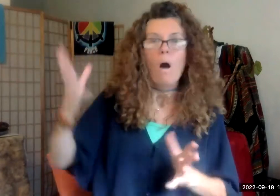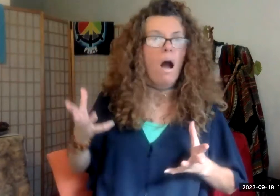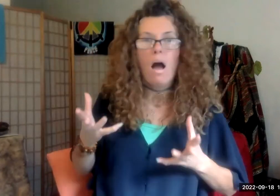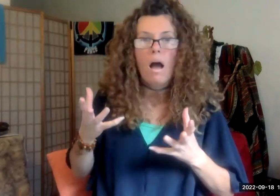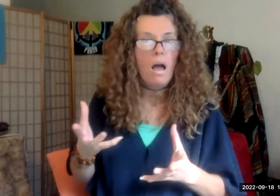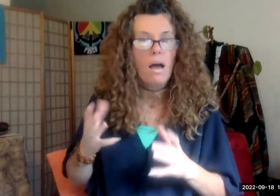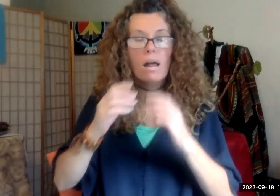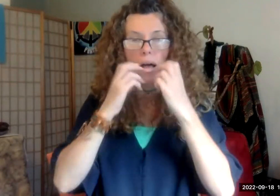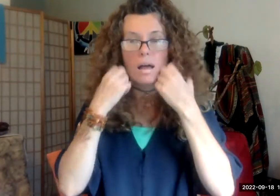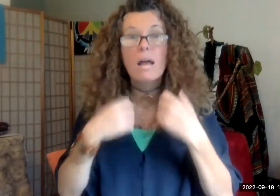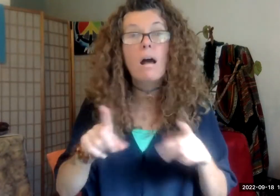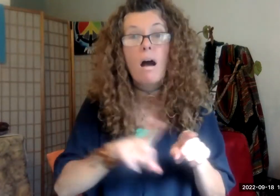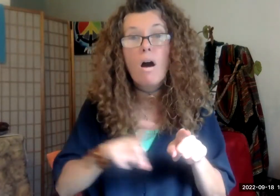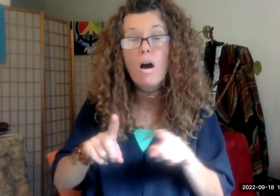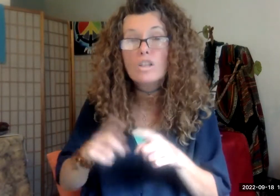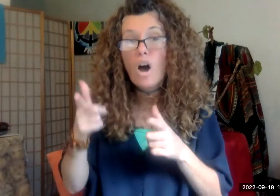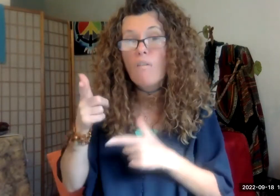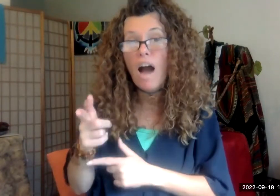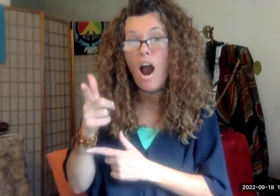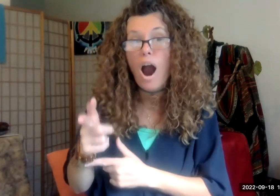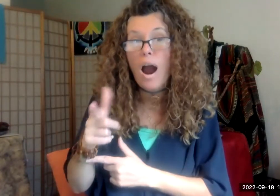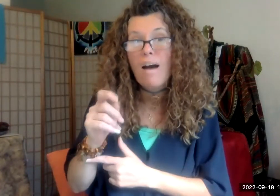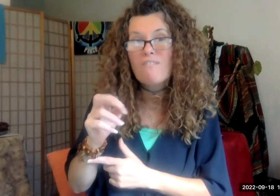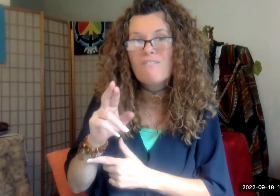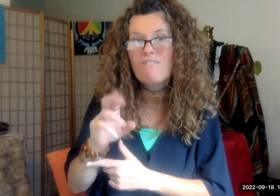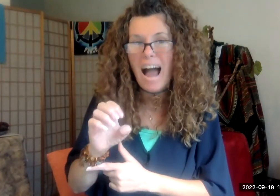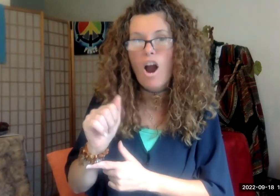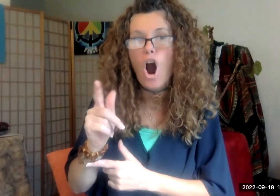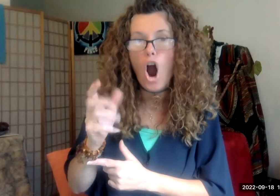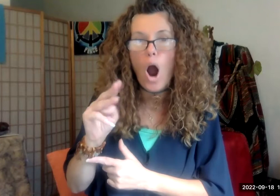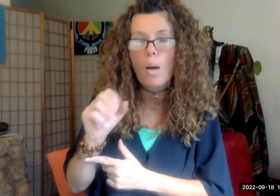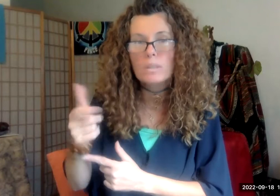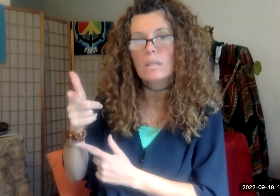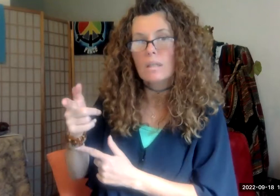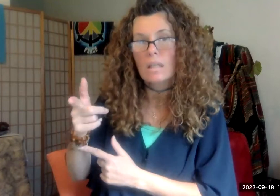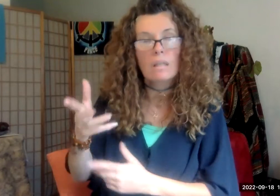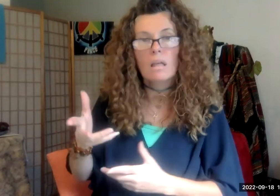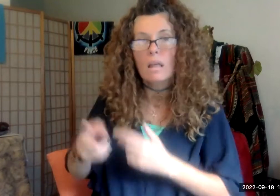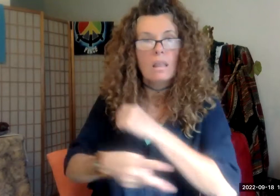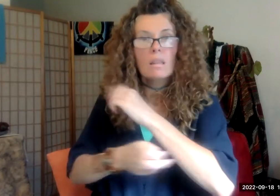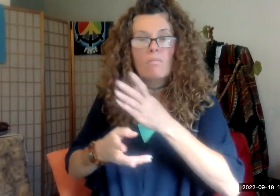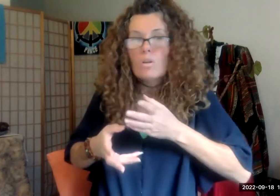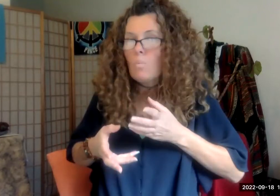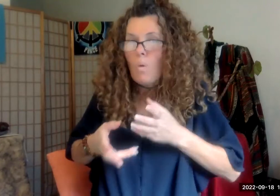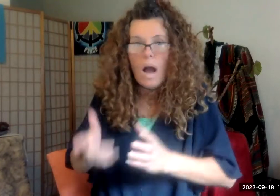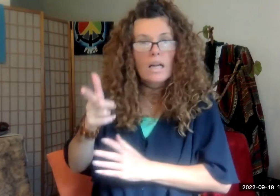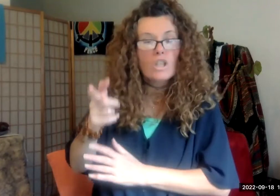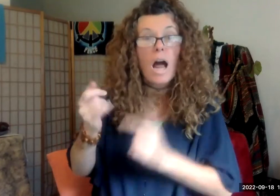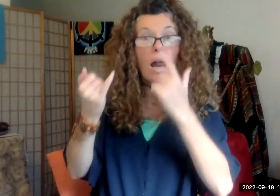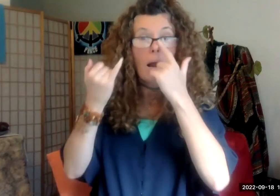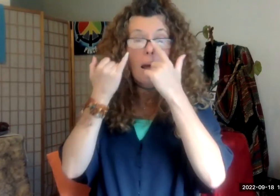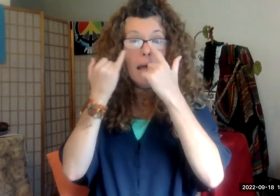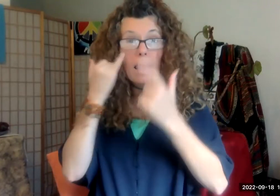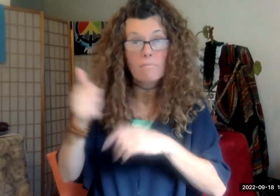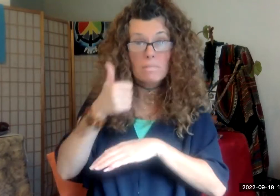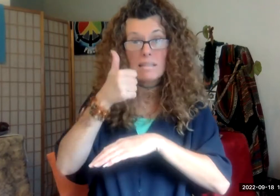also, firearms. They do not like firearms, obviously. Thieves do not want to get shot. But if you put a sign